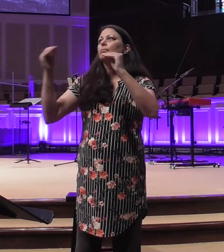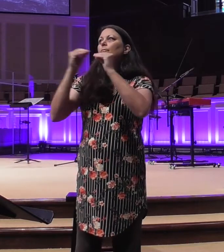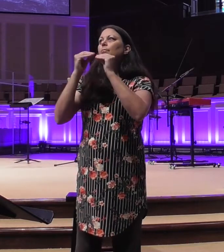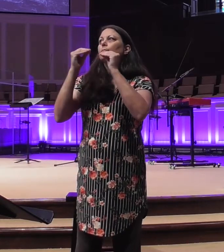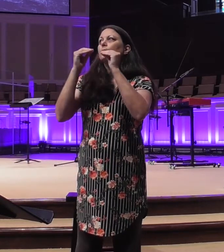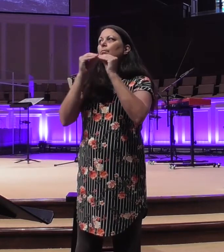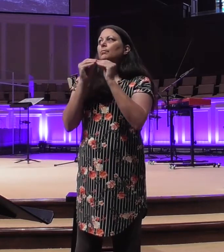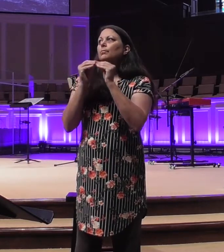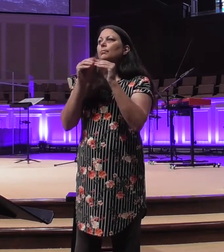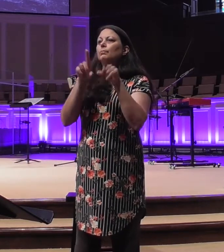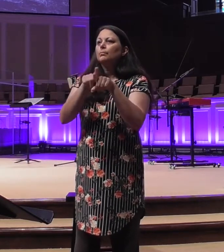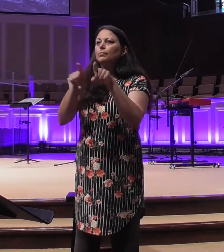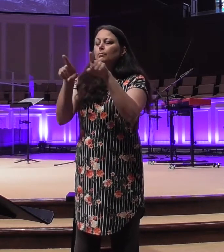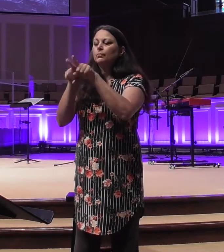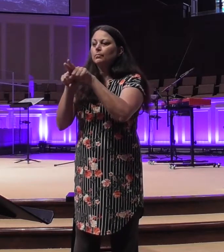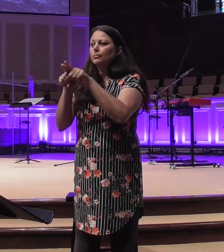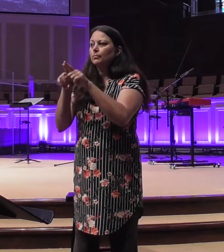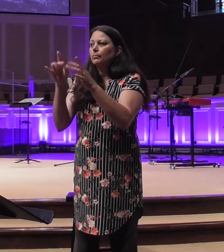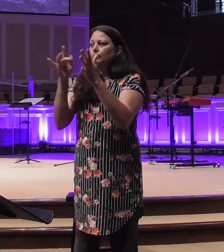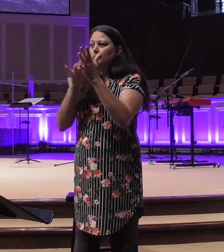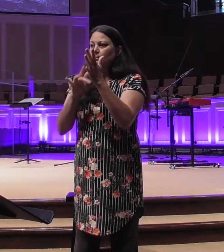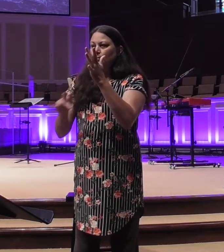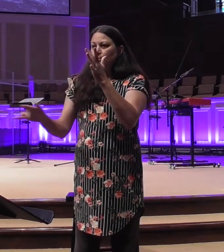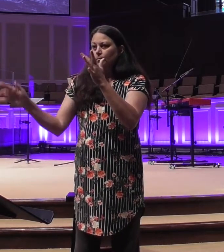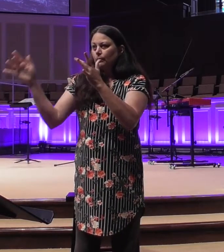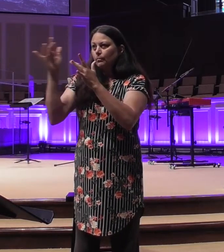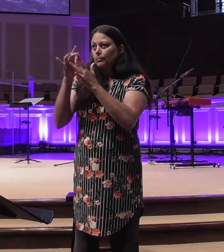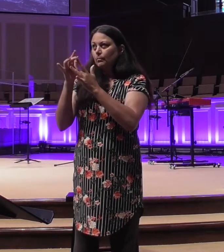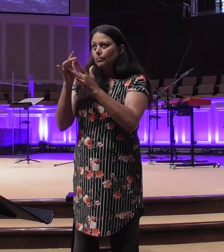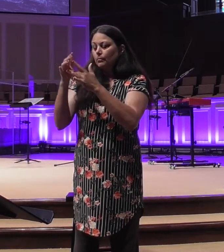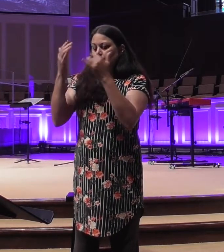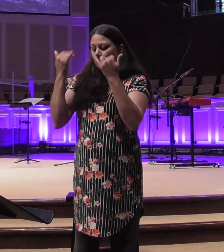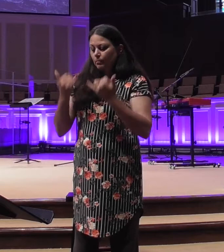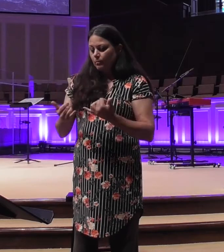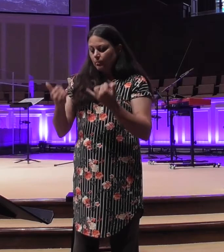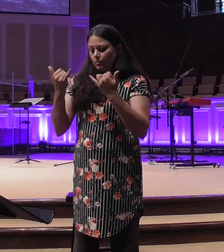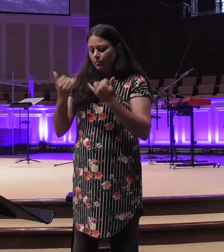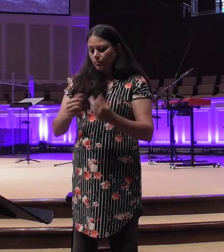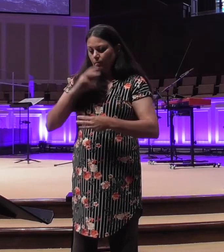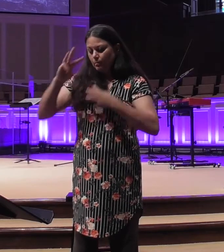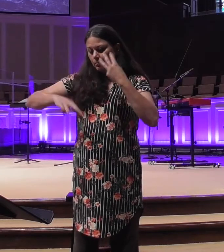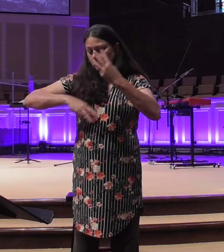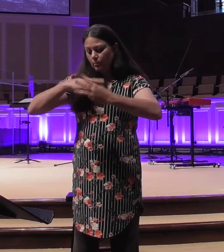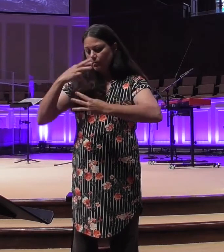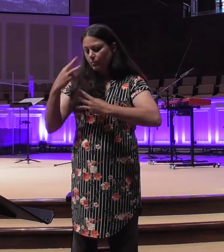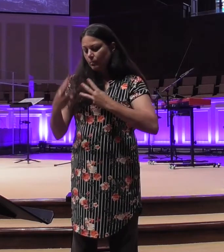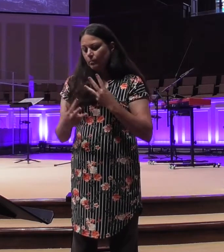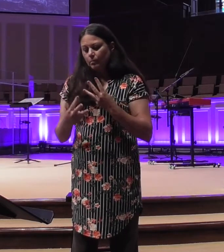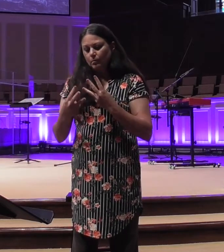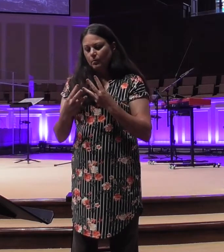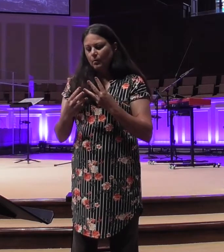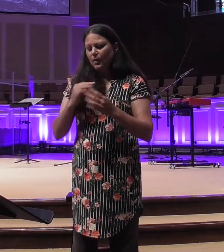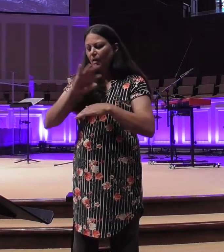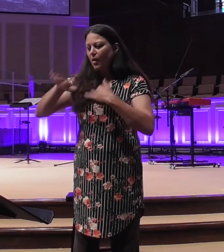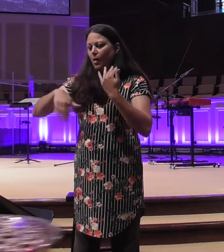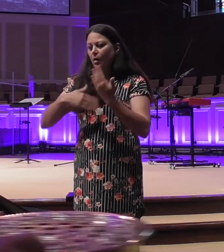Jesus. And this world is dying to know who you